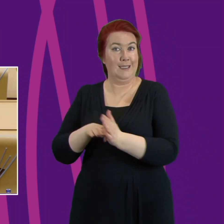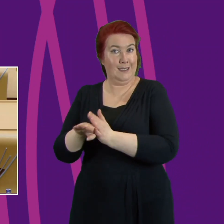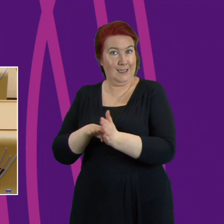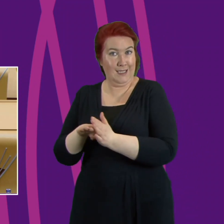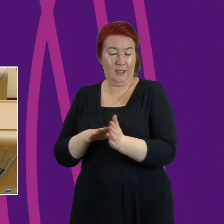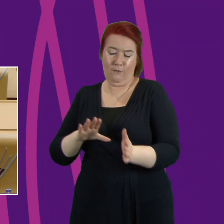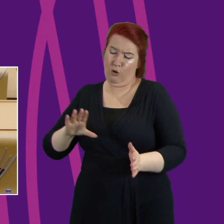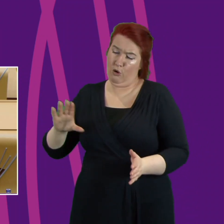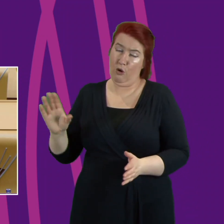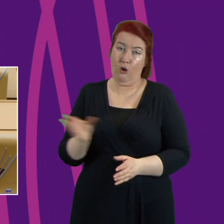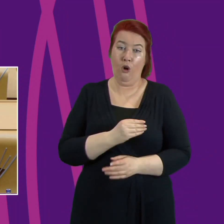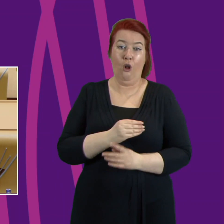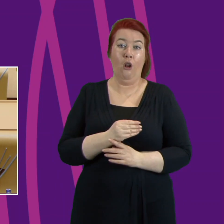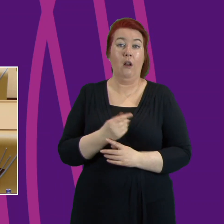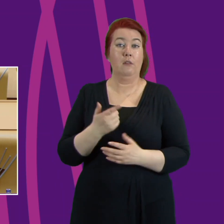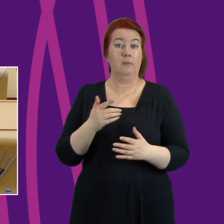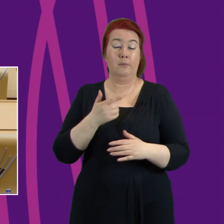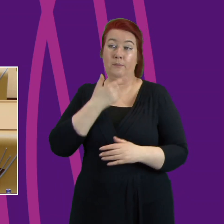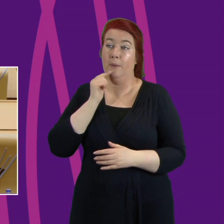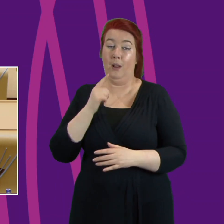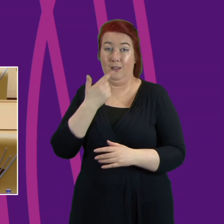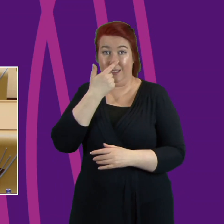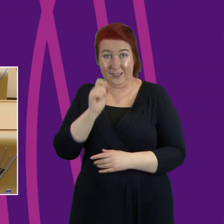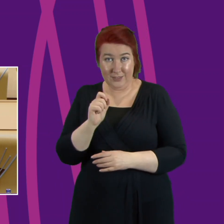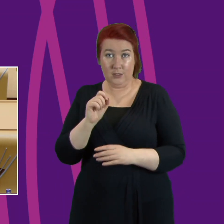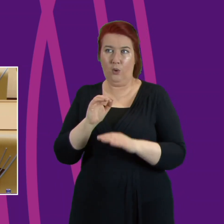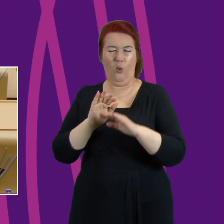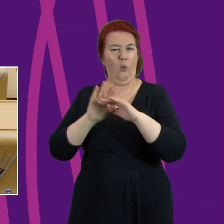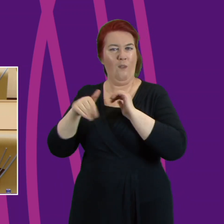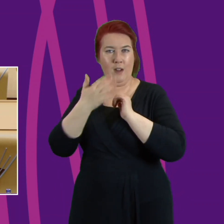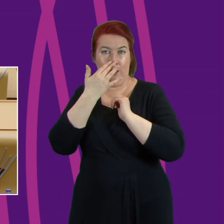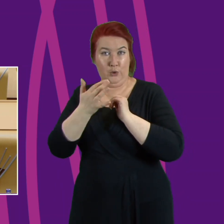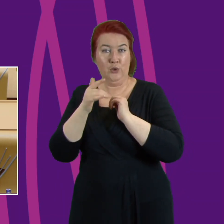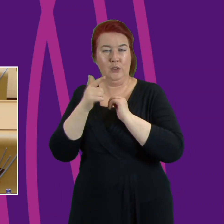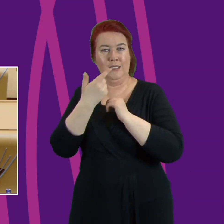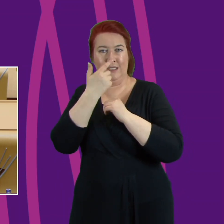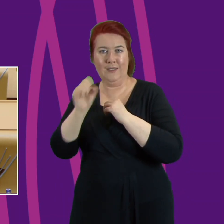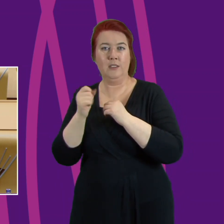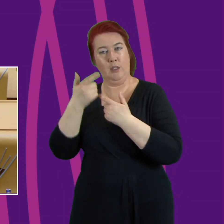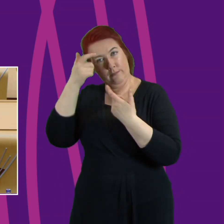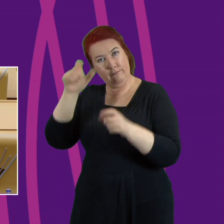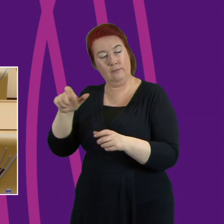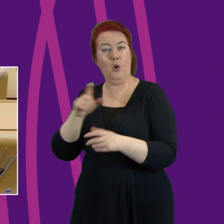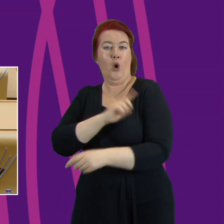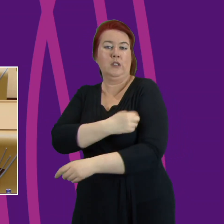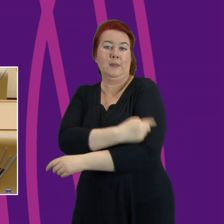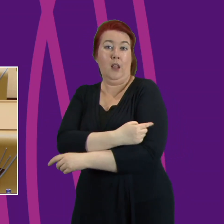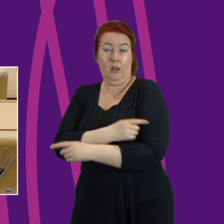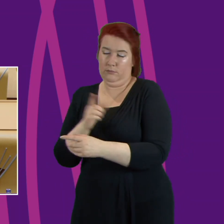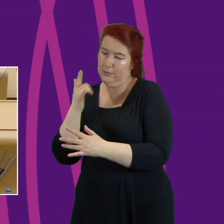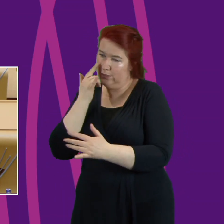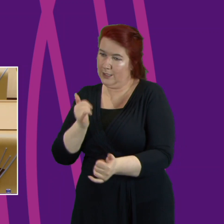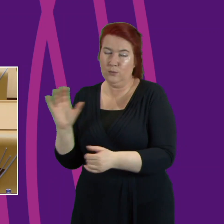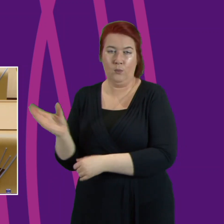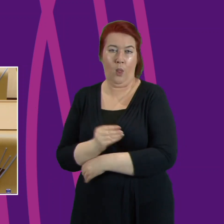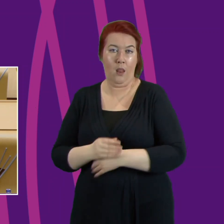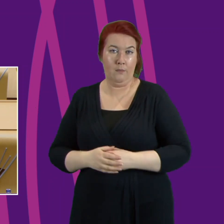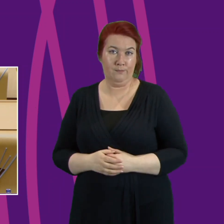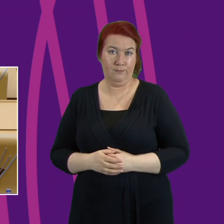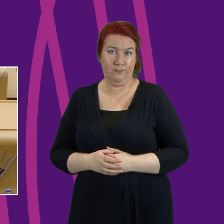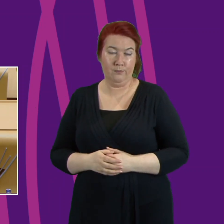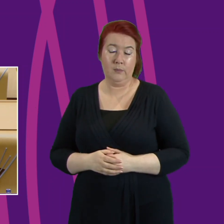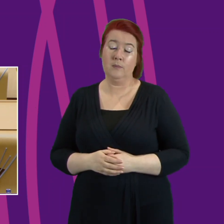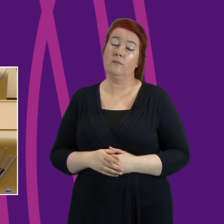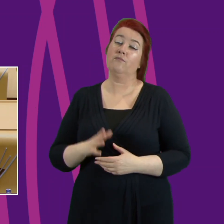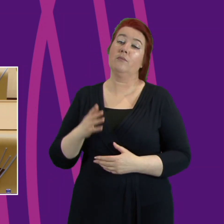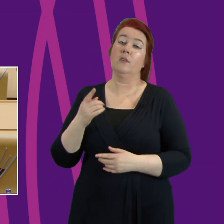all 70-year-old and over admissions to a hospital setting. In terms of access to the